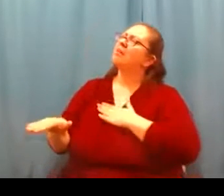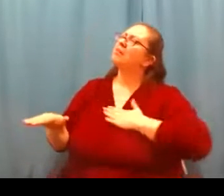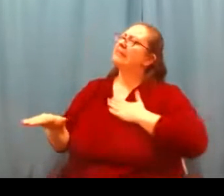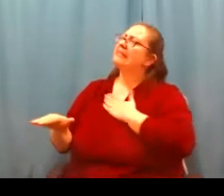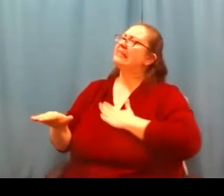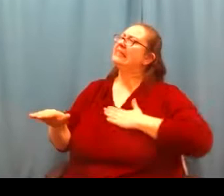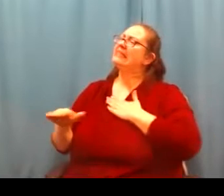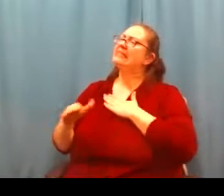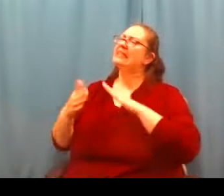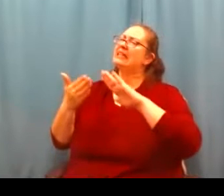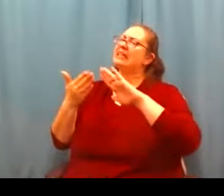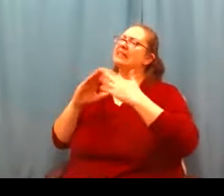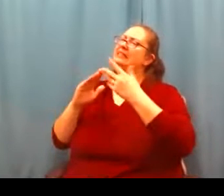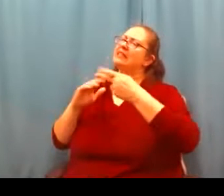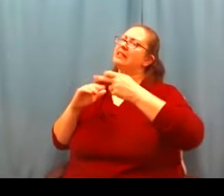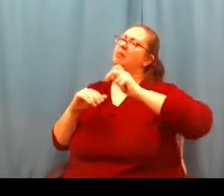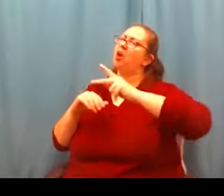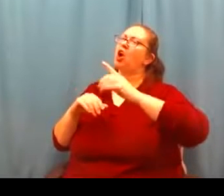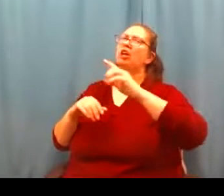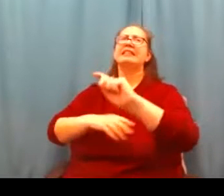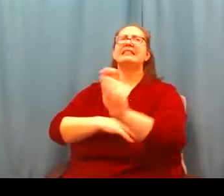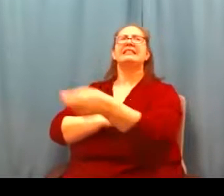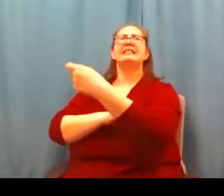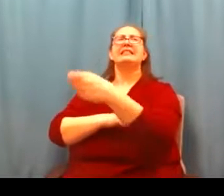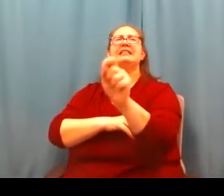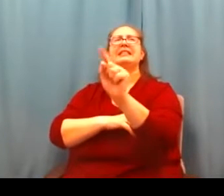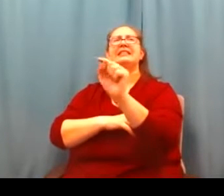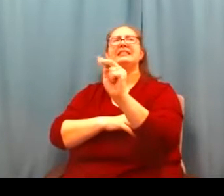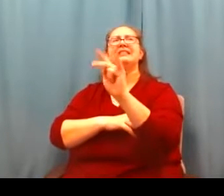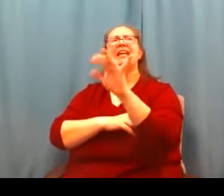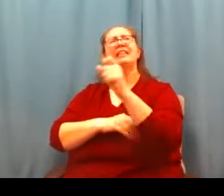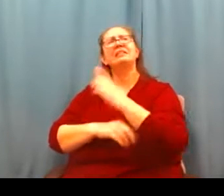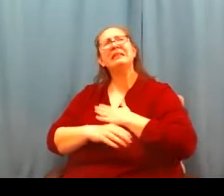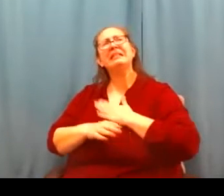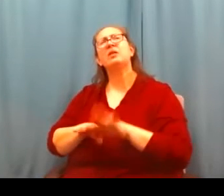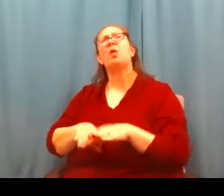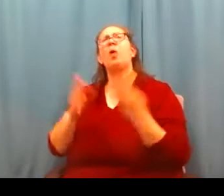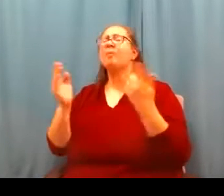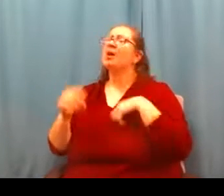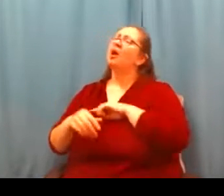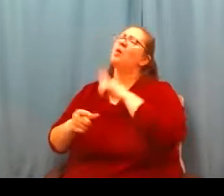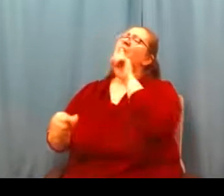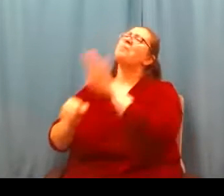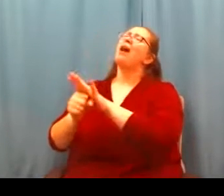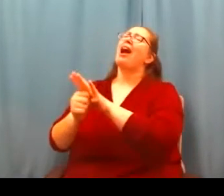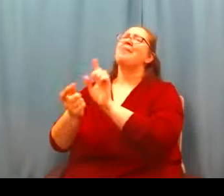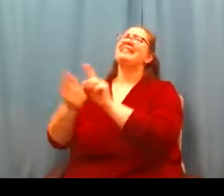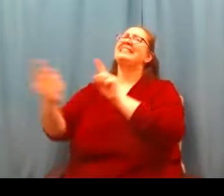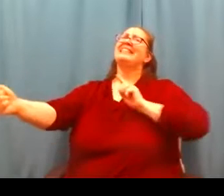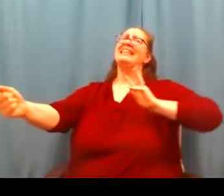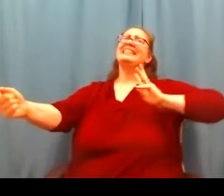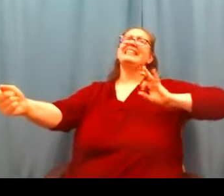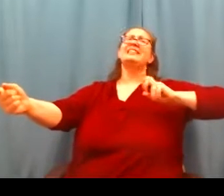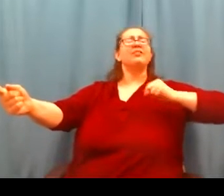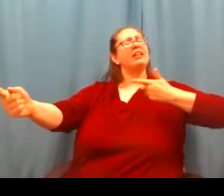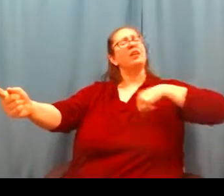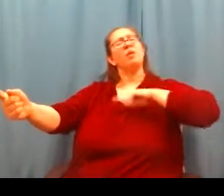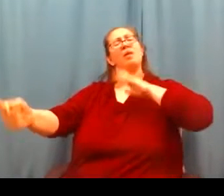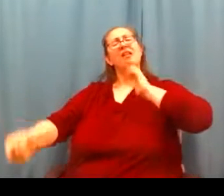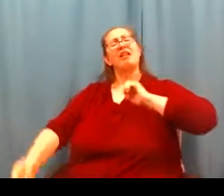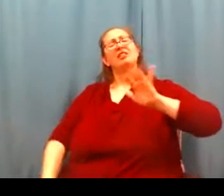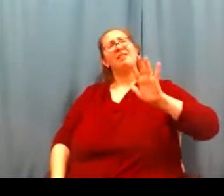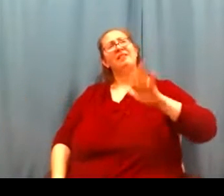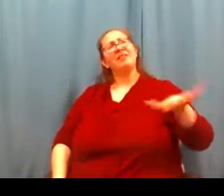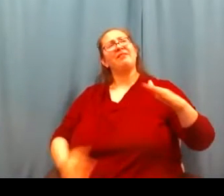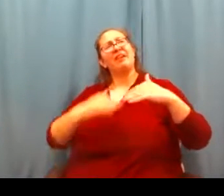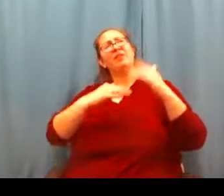city parks, the tennis courts at city parks, especially at Francis Park? We promised to play 6 feet apart. We 55 and older seniors